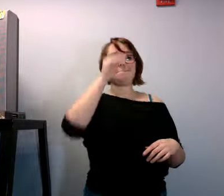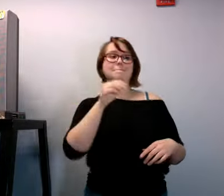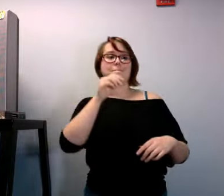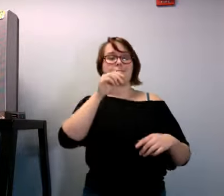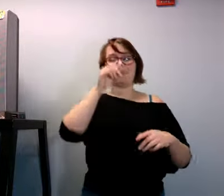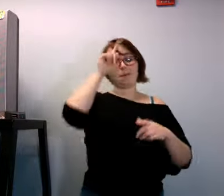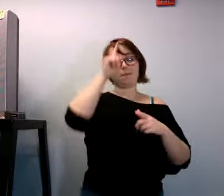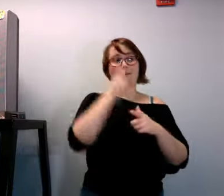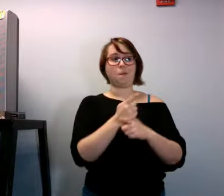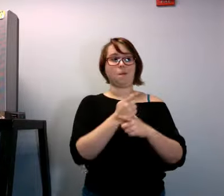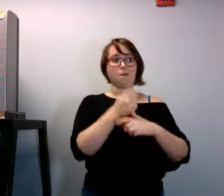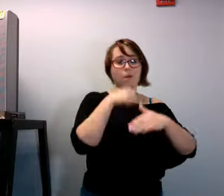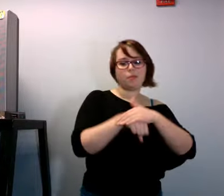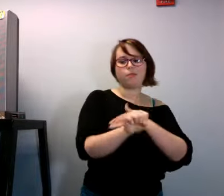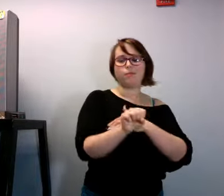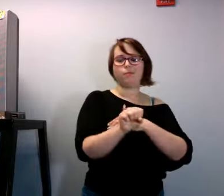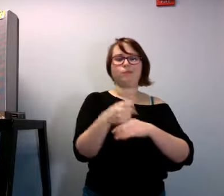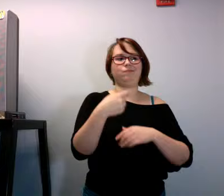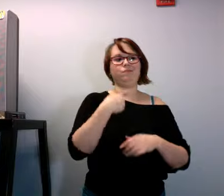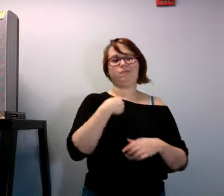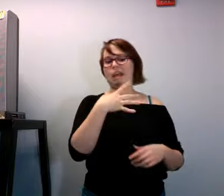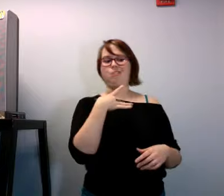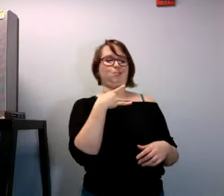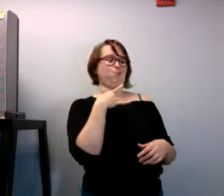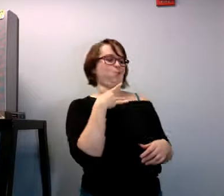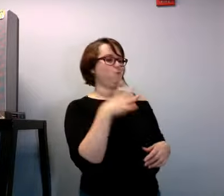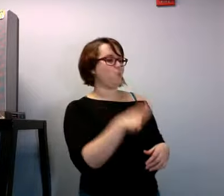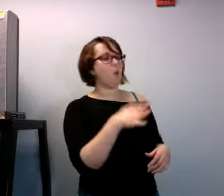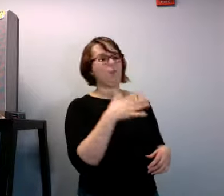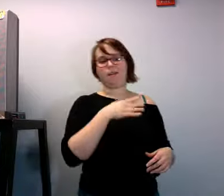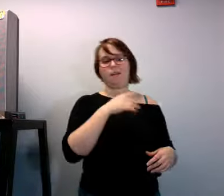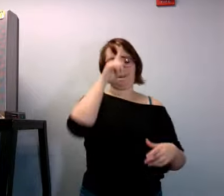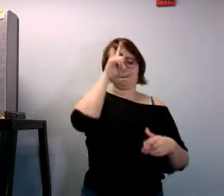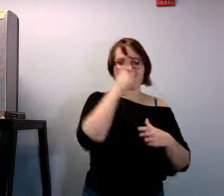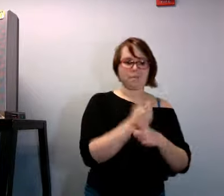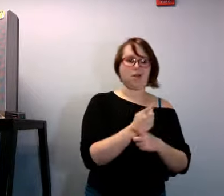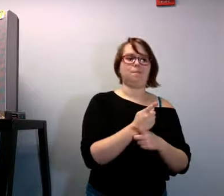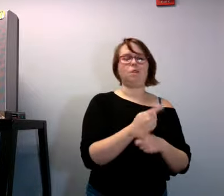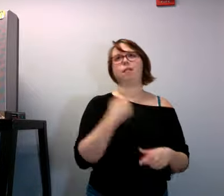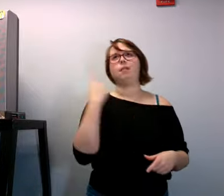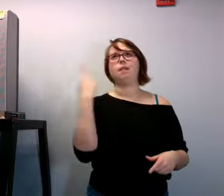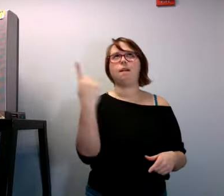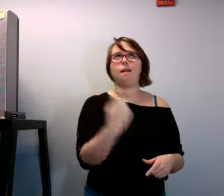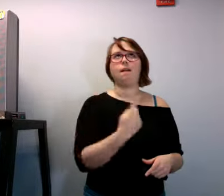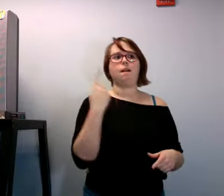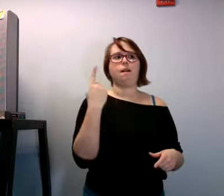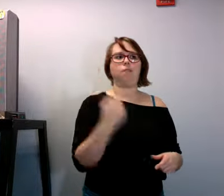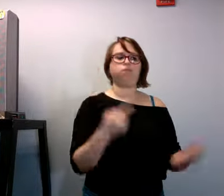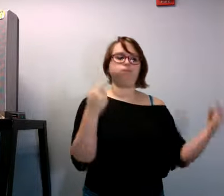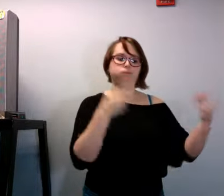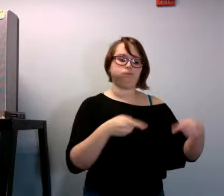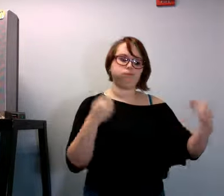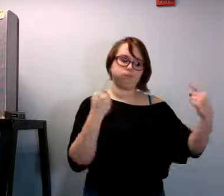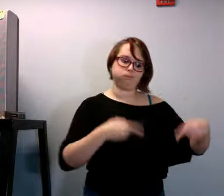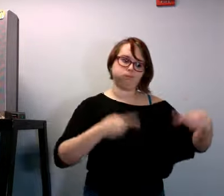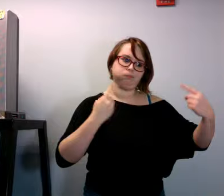there was clearly some sibling rivalry as I was growing up. Um, so as we